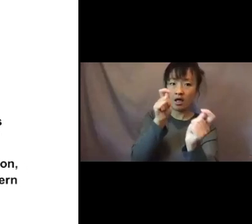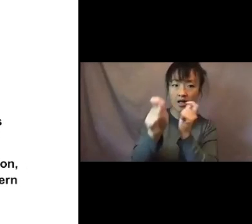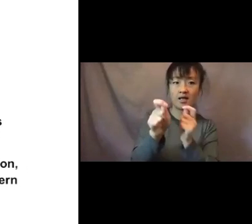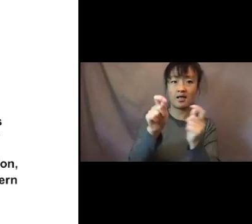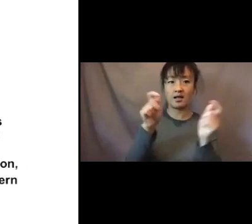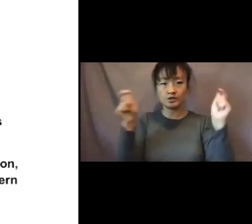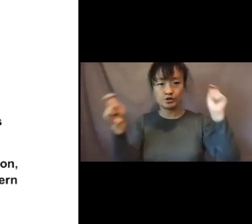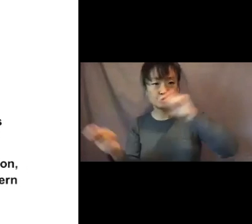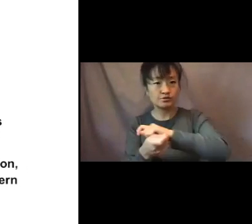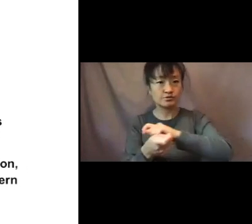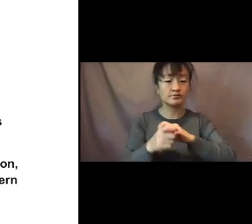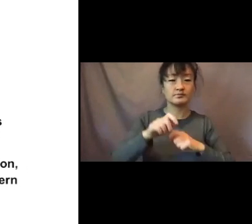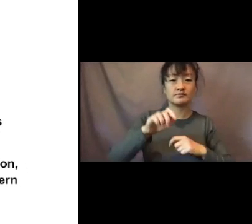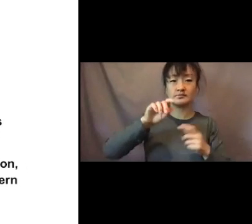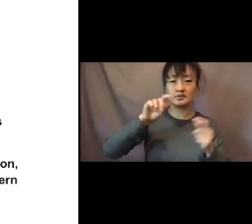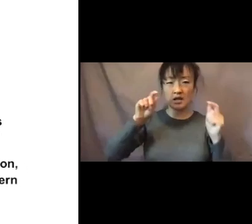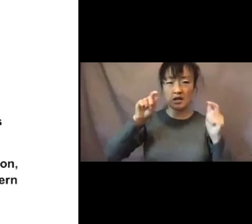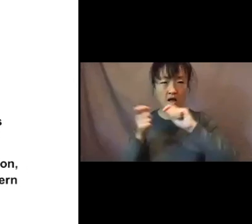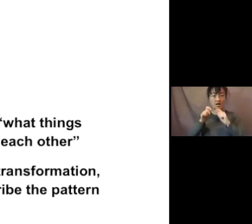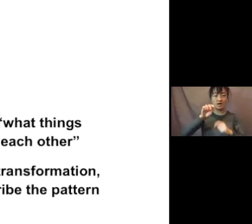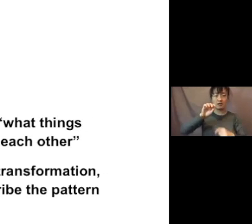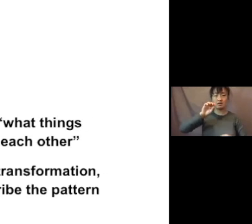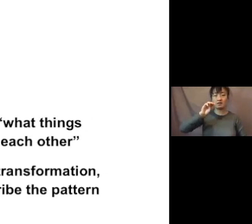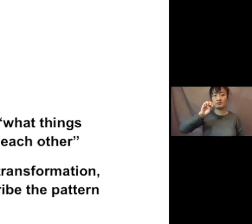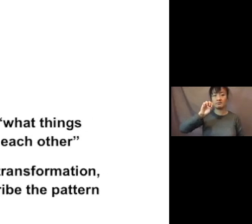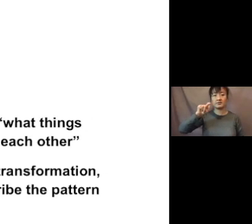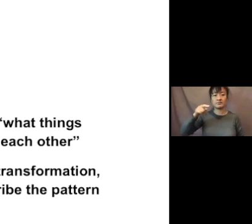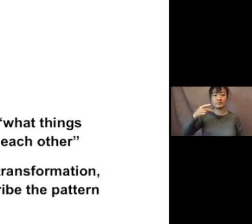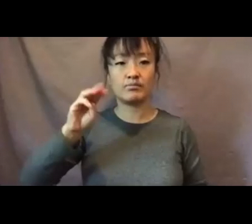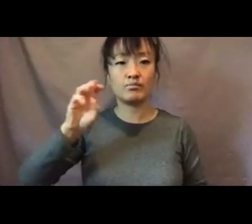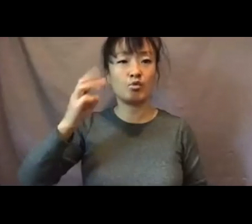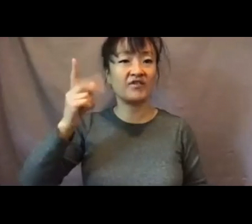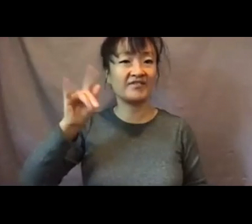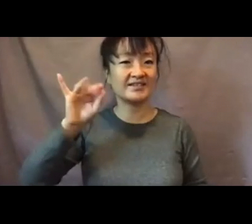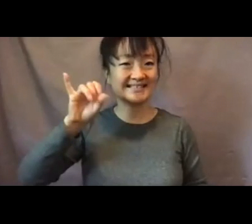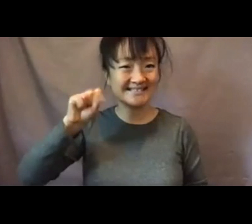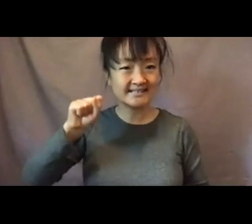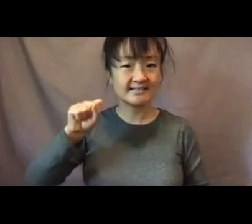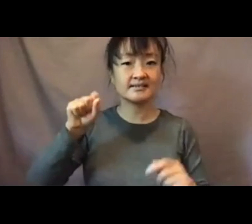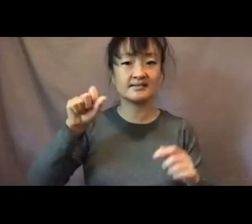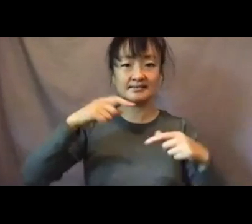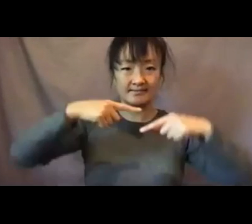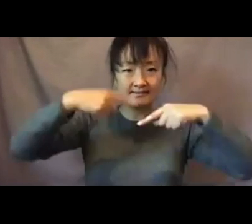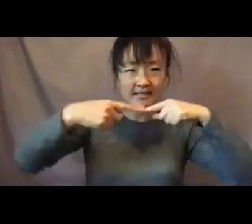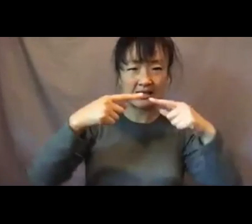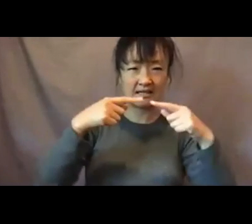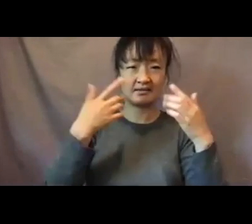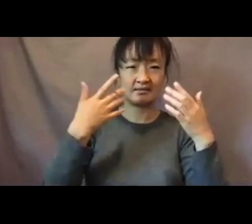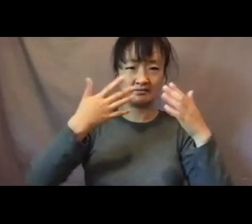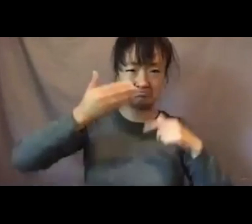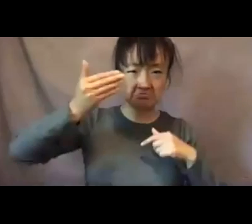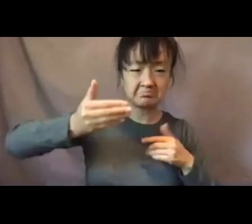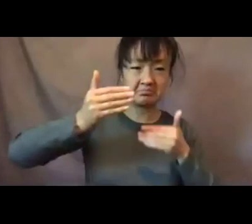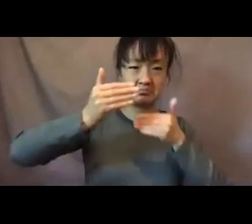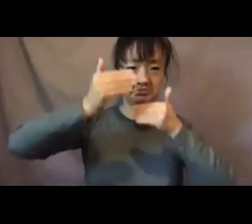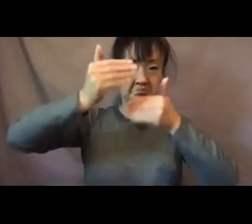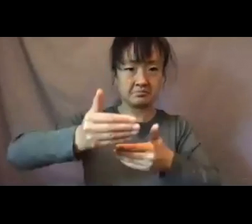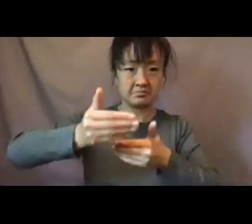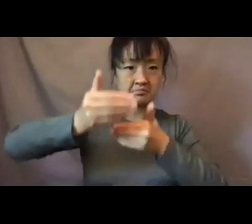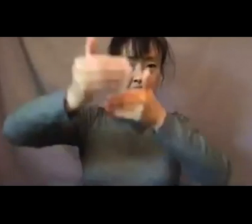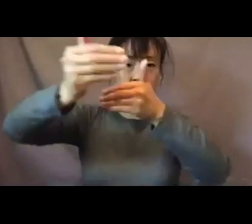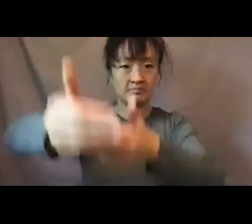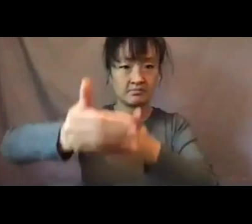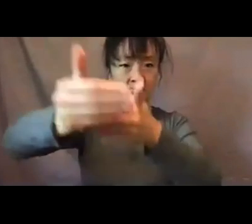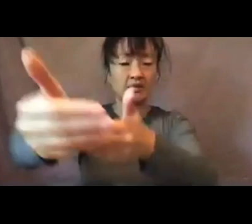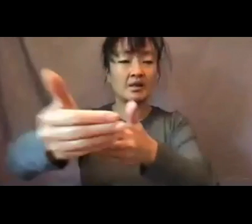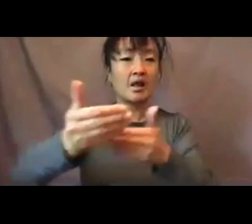transformation, metamorphosis. We see an emphasis on cyclicality, or and I don't mean like a closed